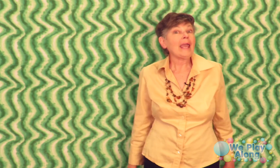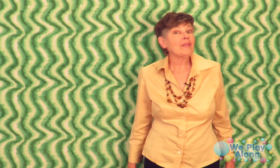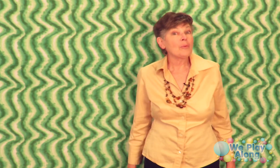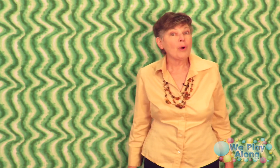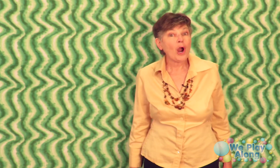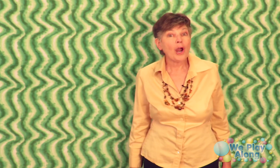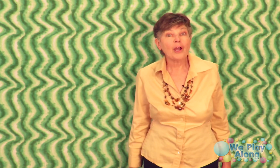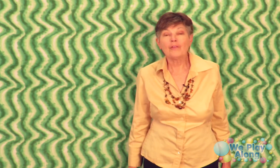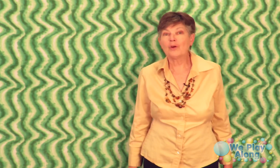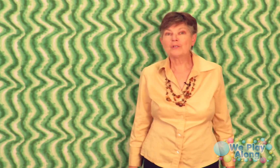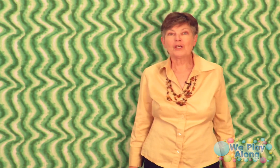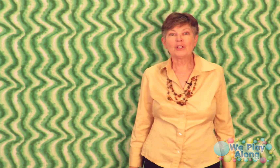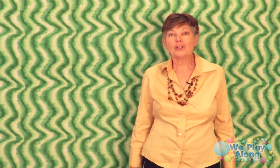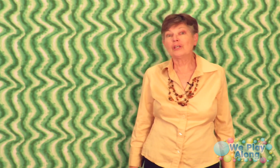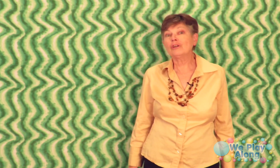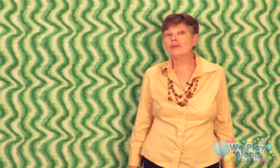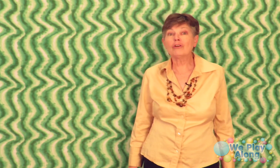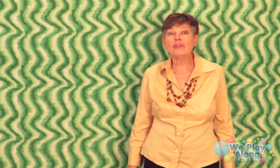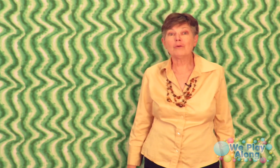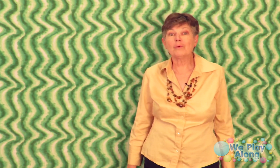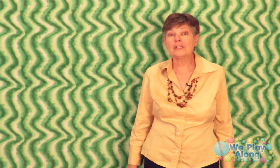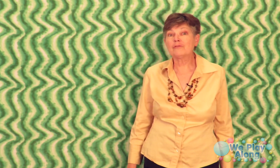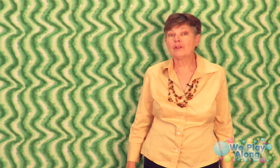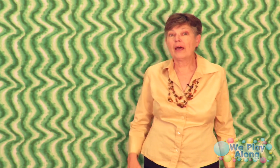In the park there was a little girl that was flying